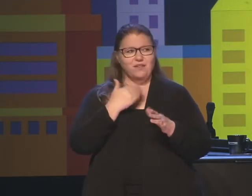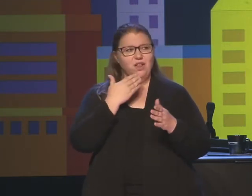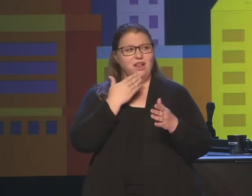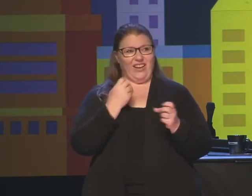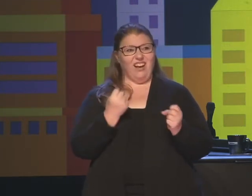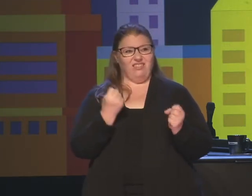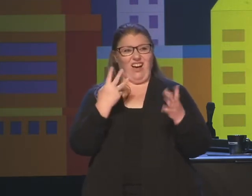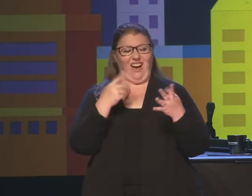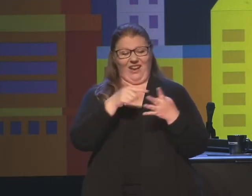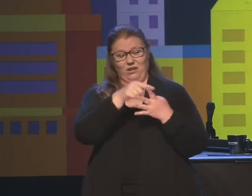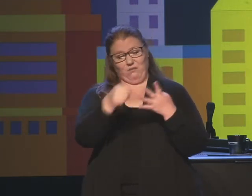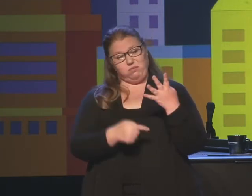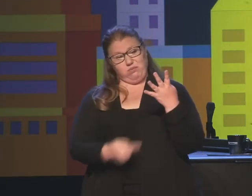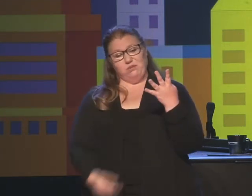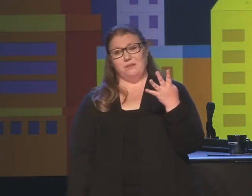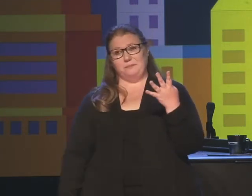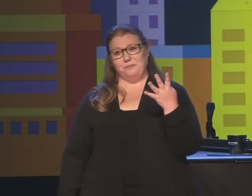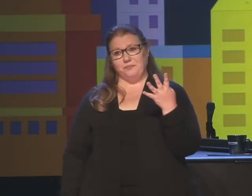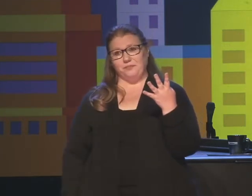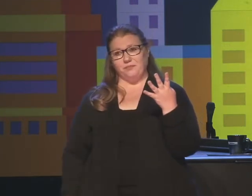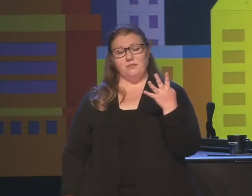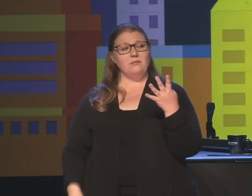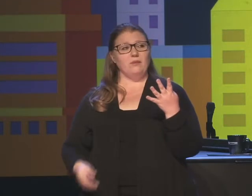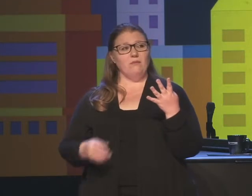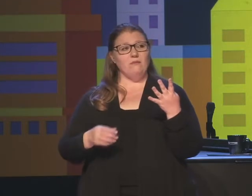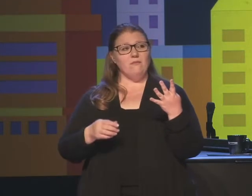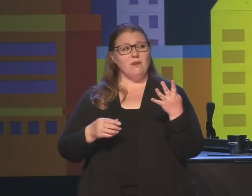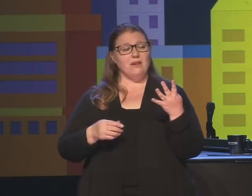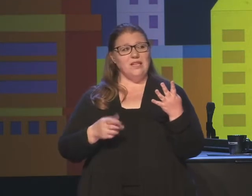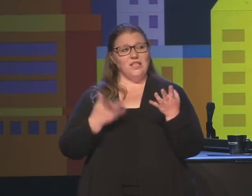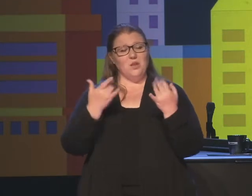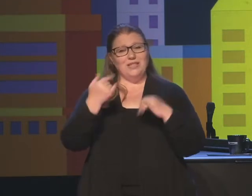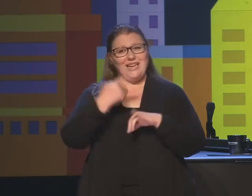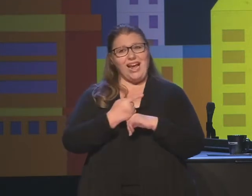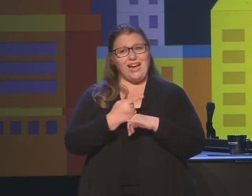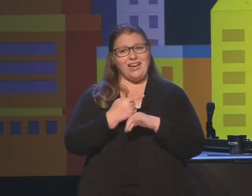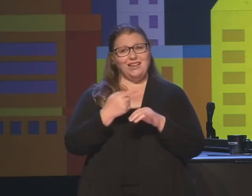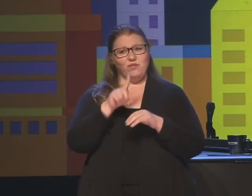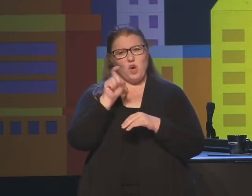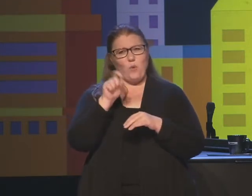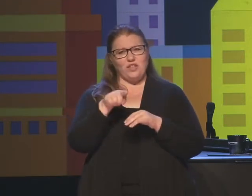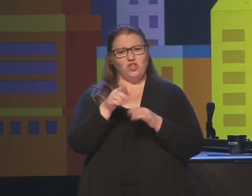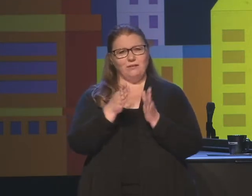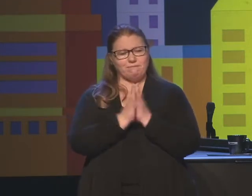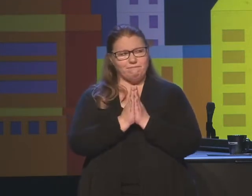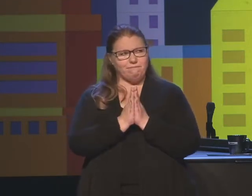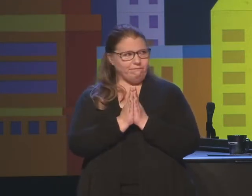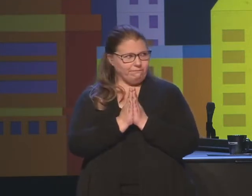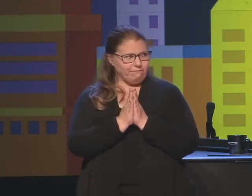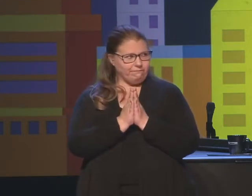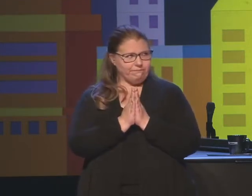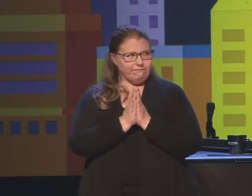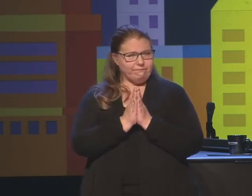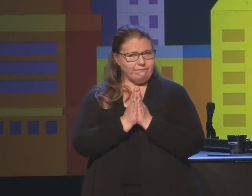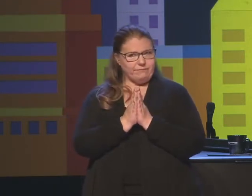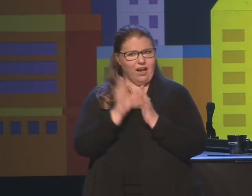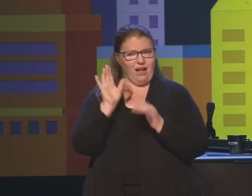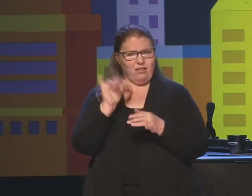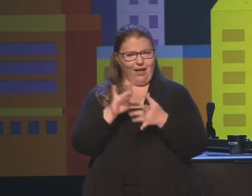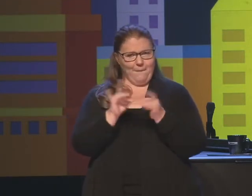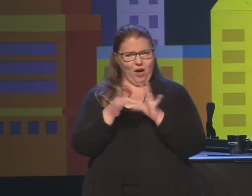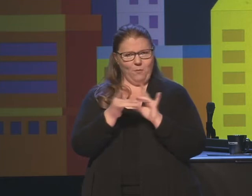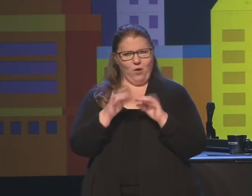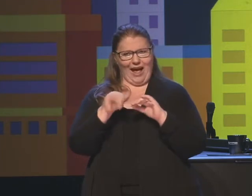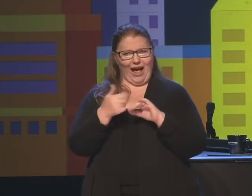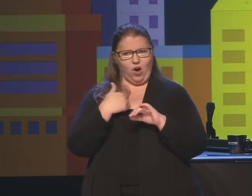it. And so what I want to do is ask this question today. What would we take this parable and how would we